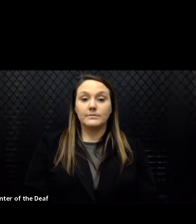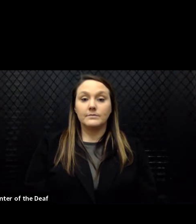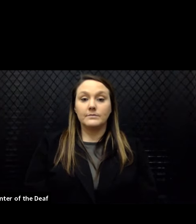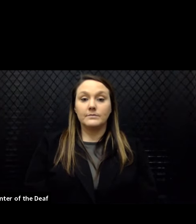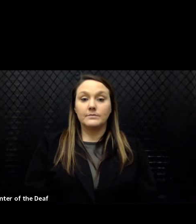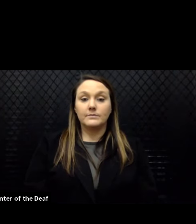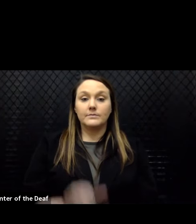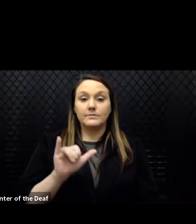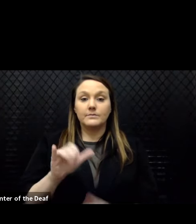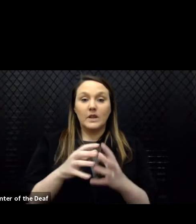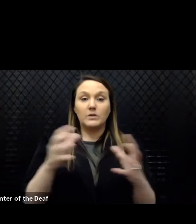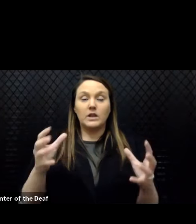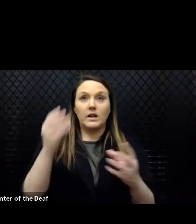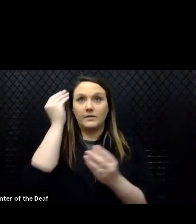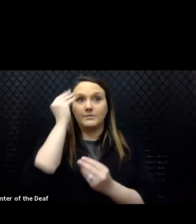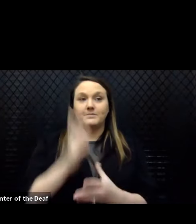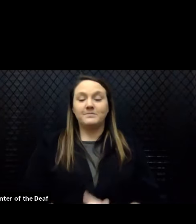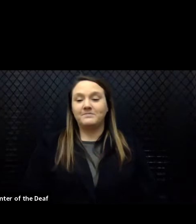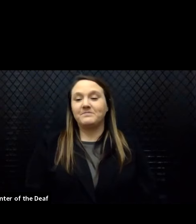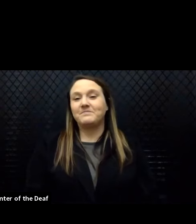That was a lot to take in.